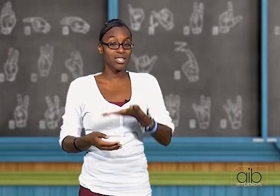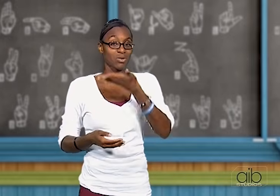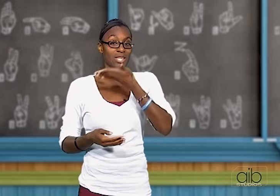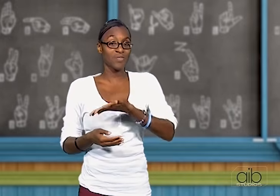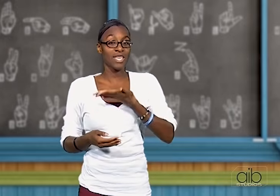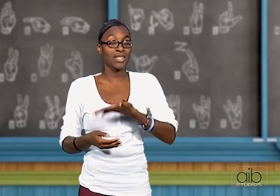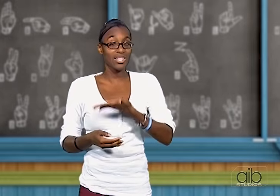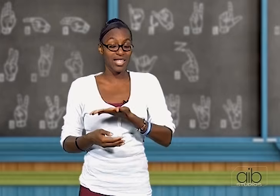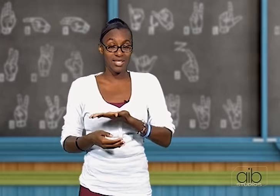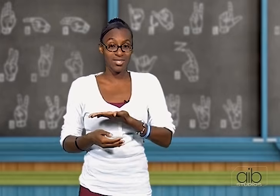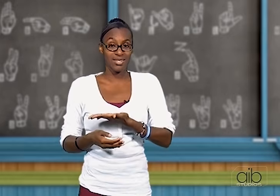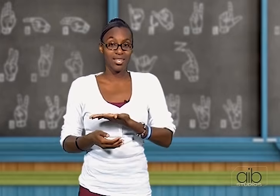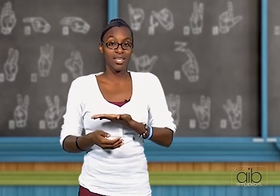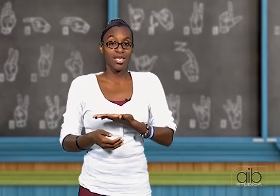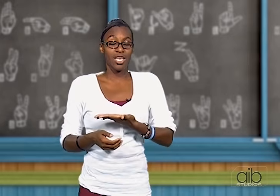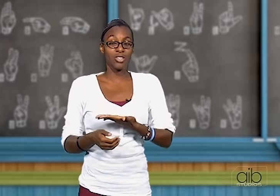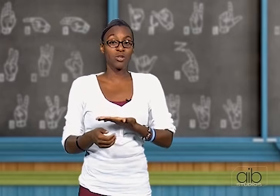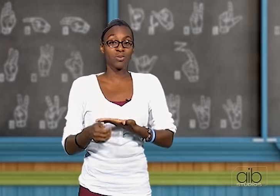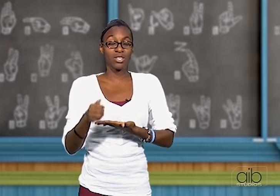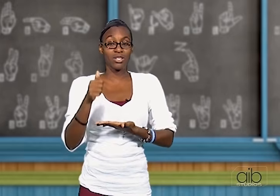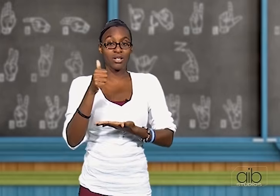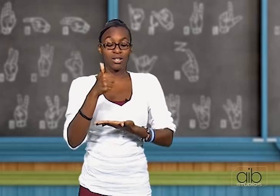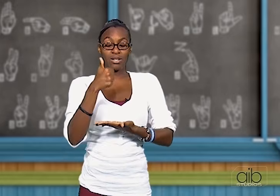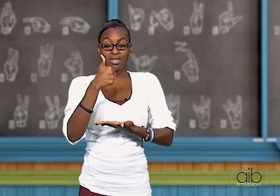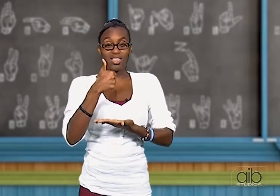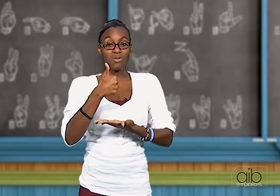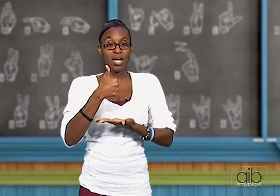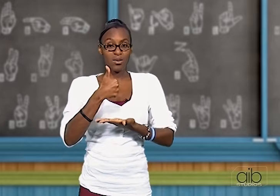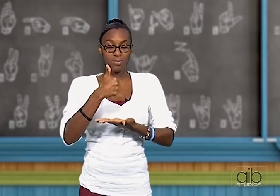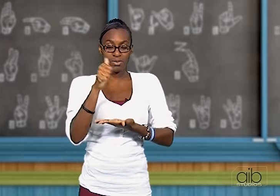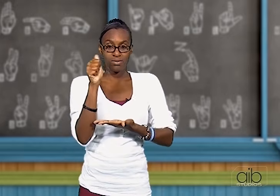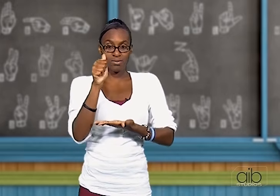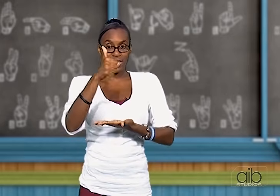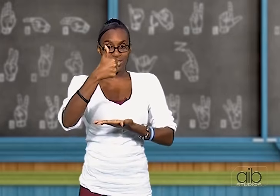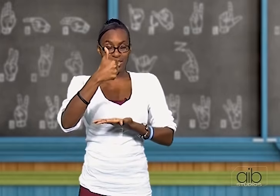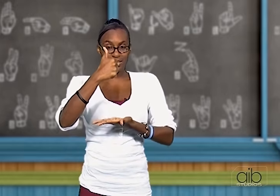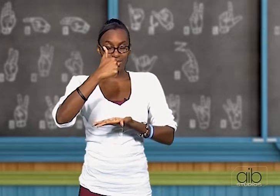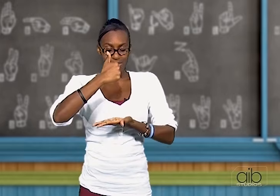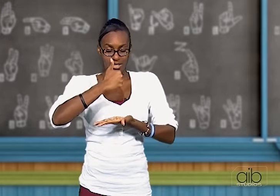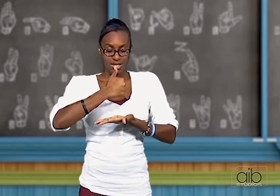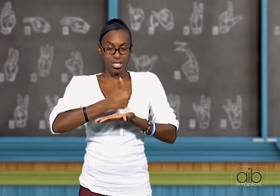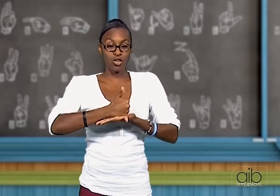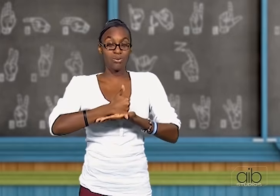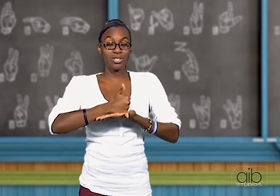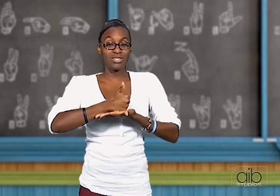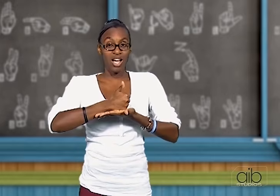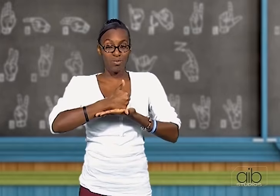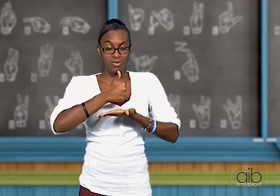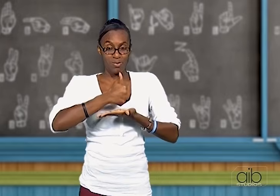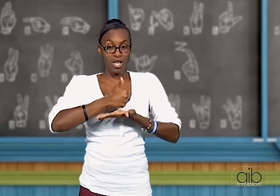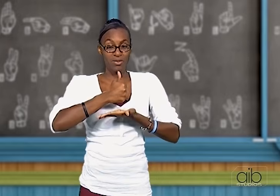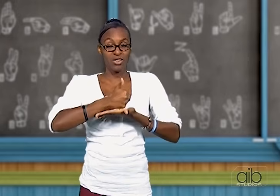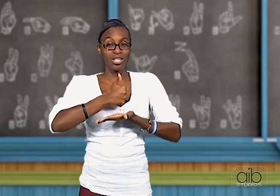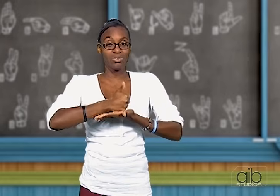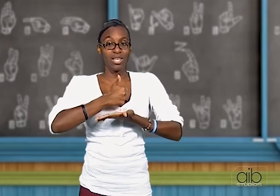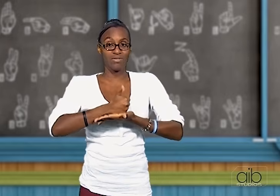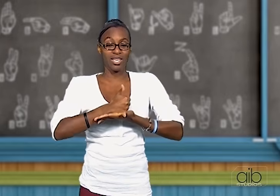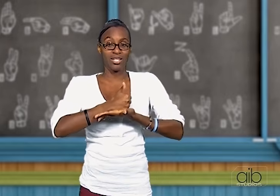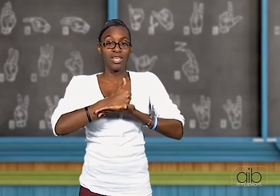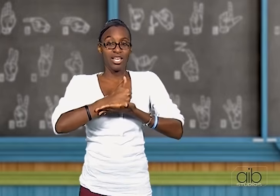your left hand like this, and you're going to put your thumb up like this, and you're going to put it at the top of the palm of your hand, your left hand, and